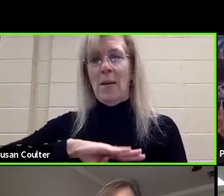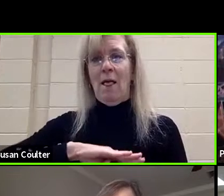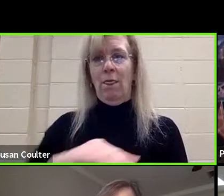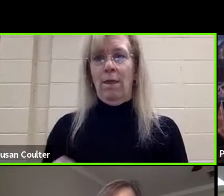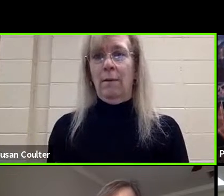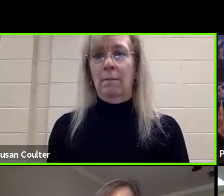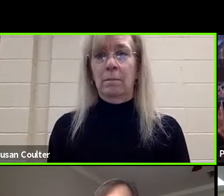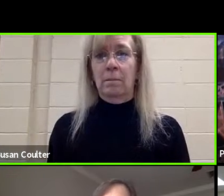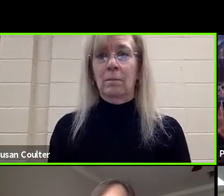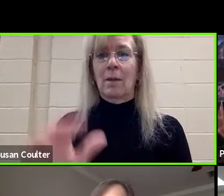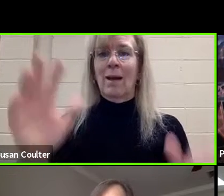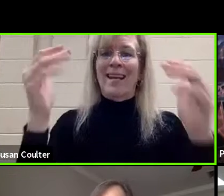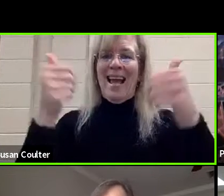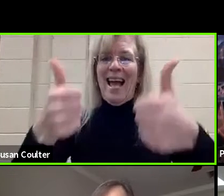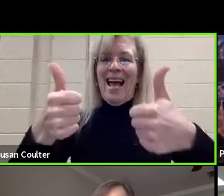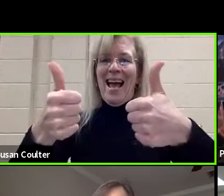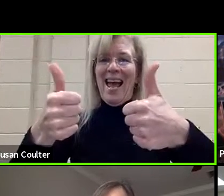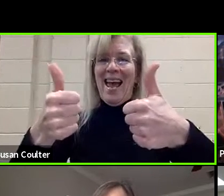For Beth.